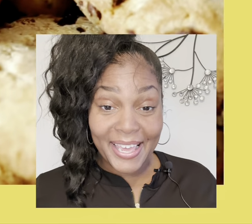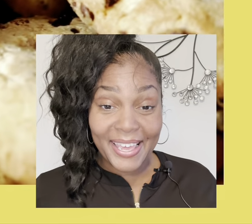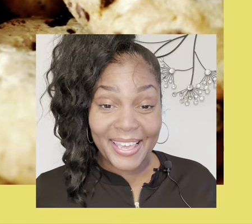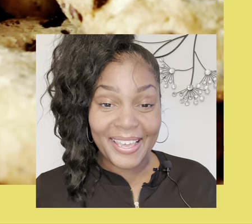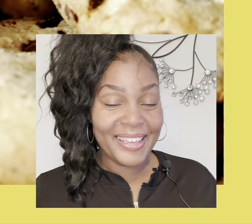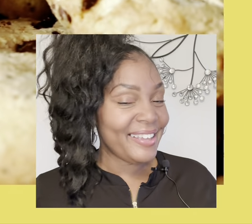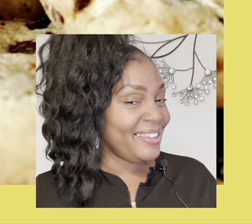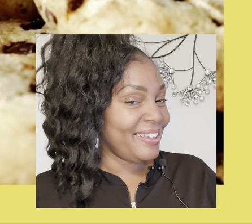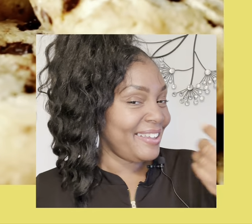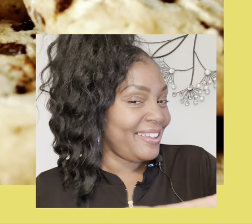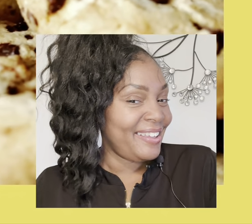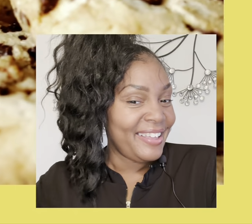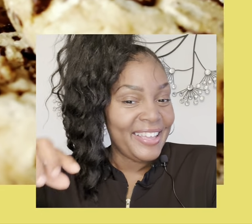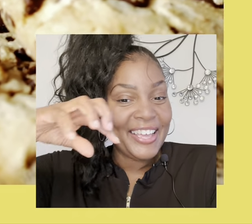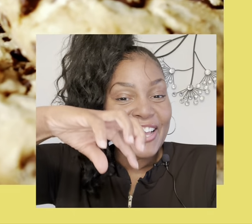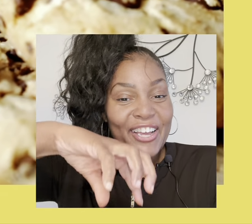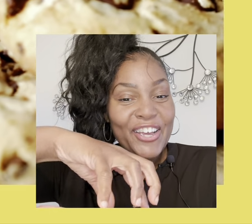Cookie.